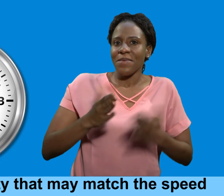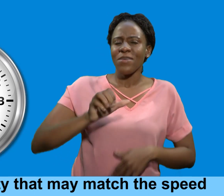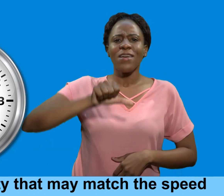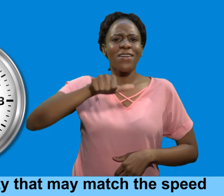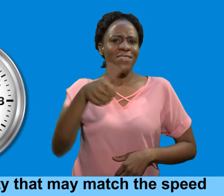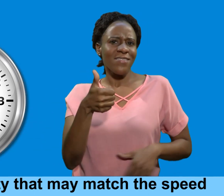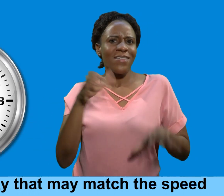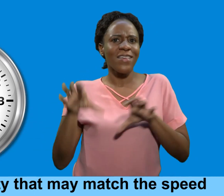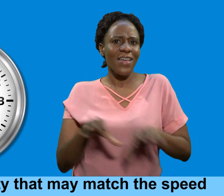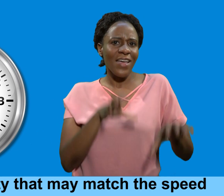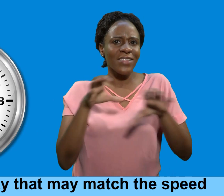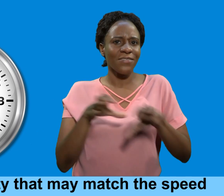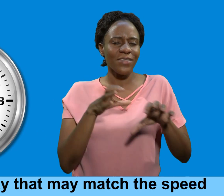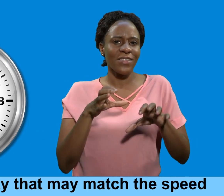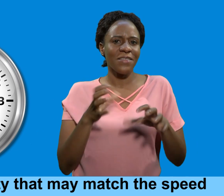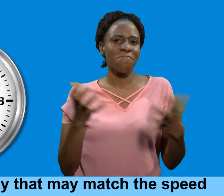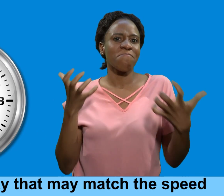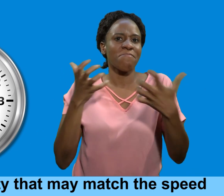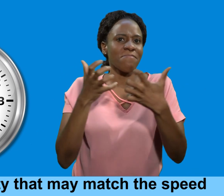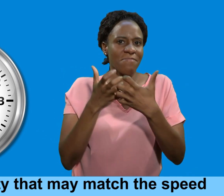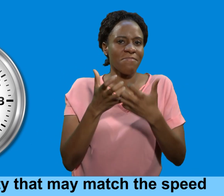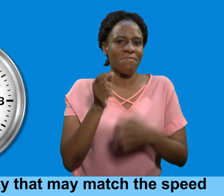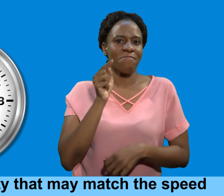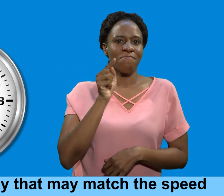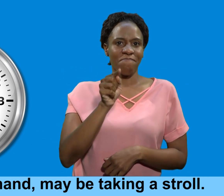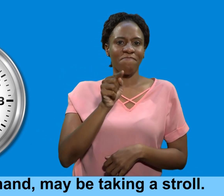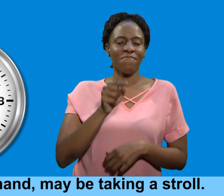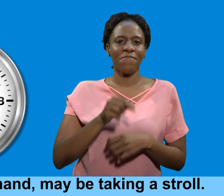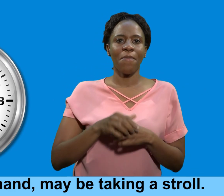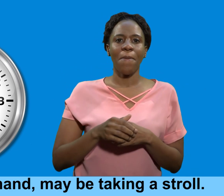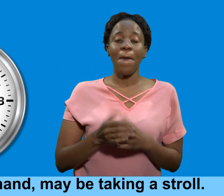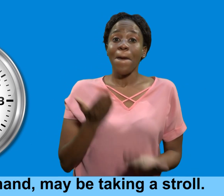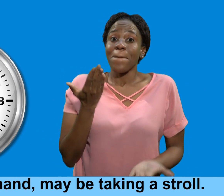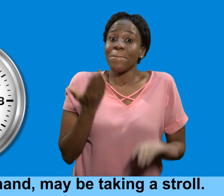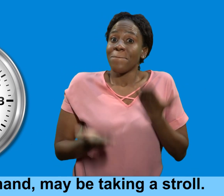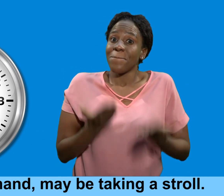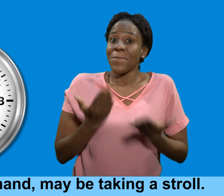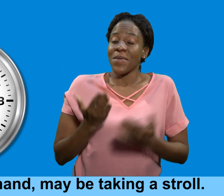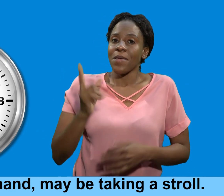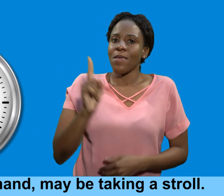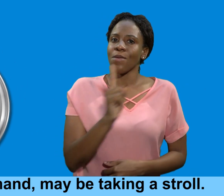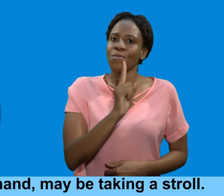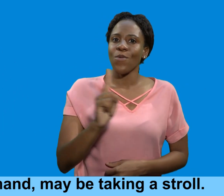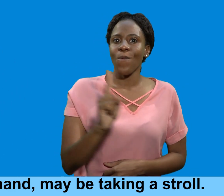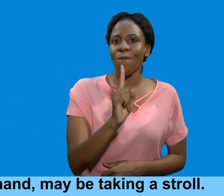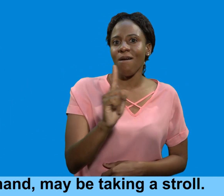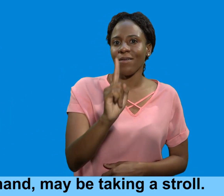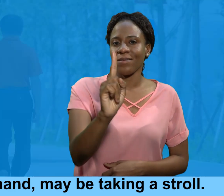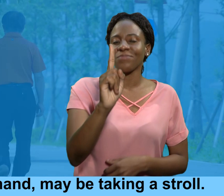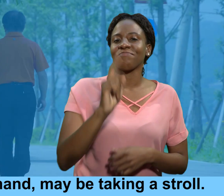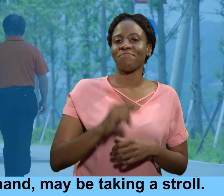Another activity that may match the speed of the minute hand may be taking a stroll.